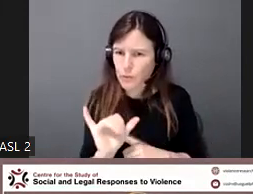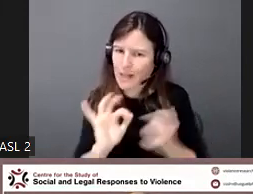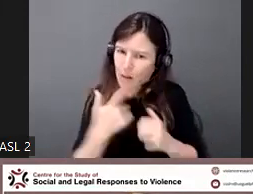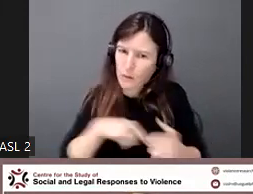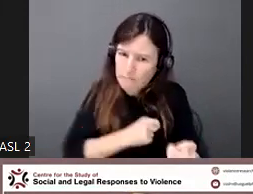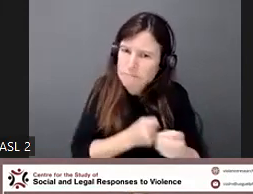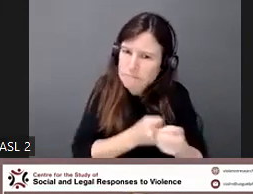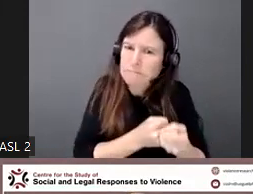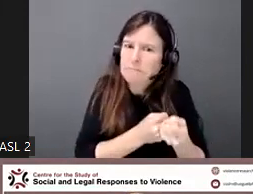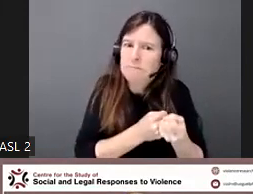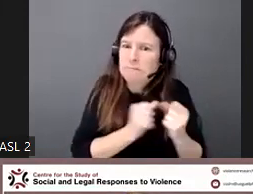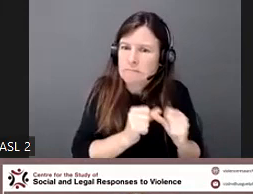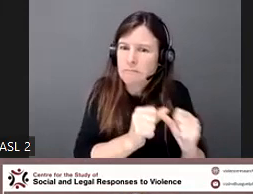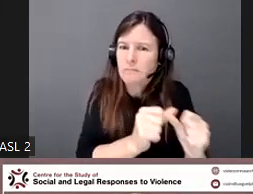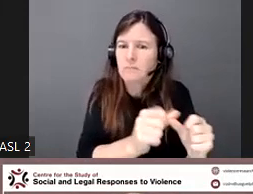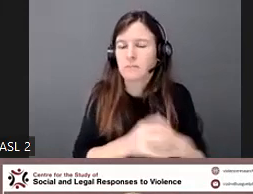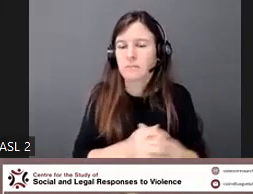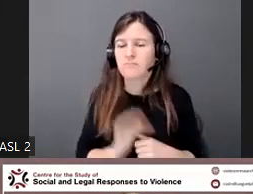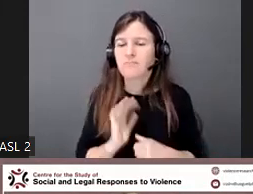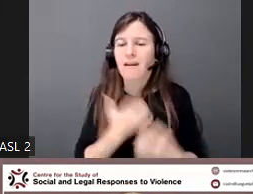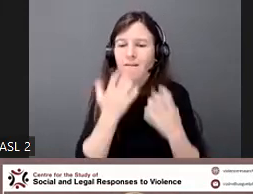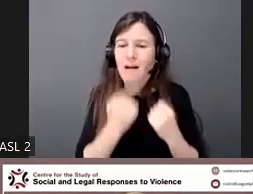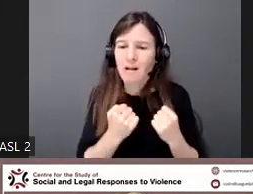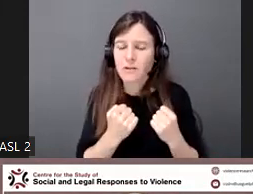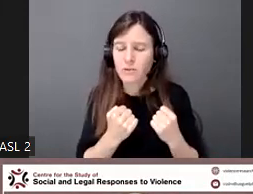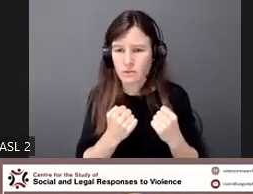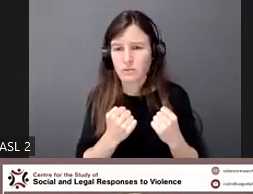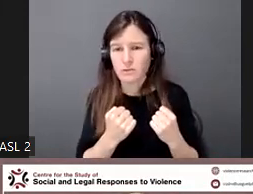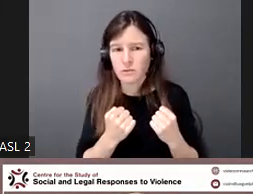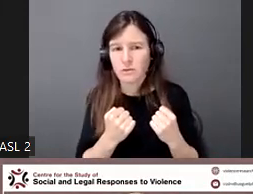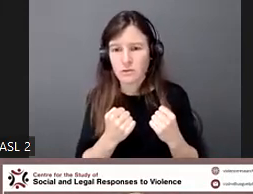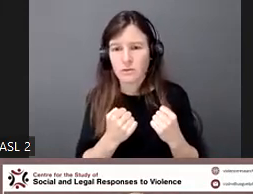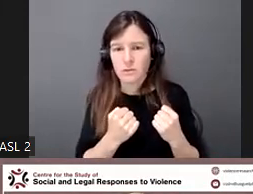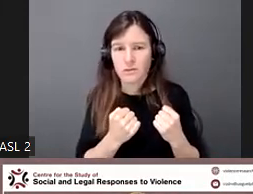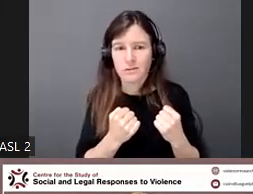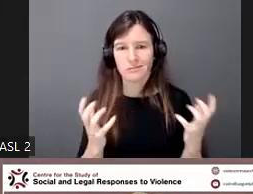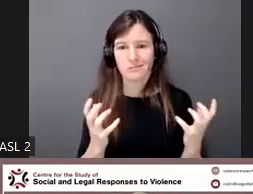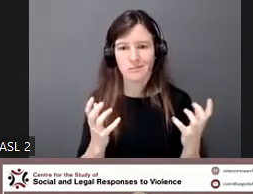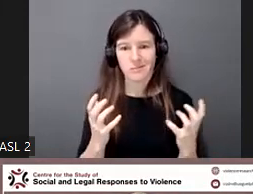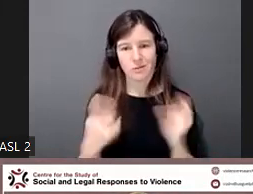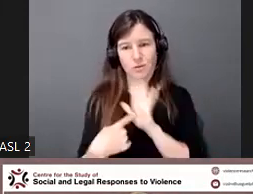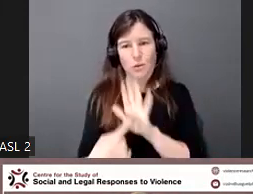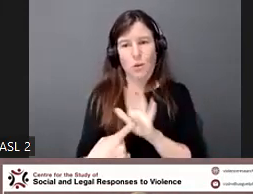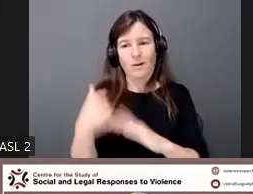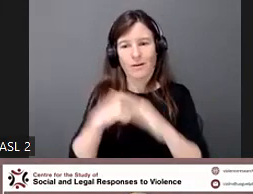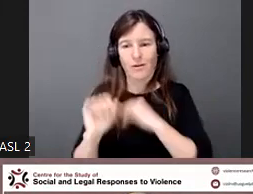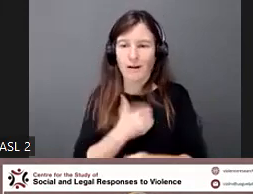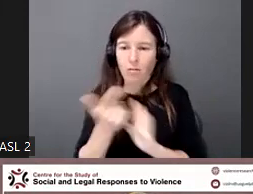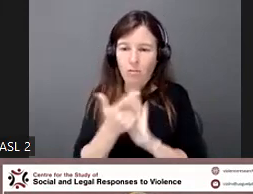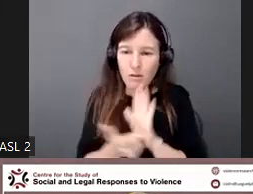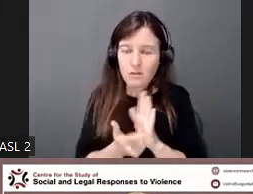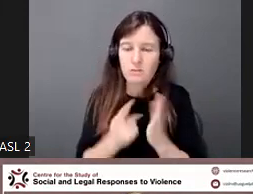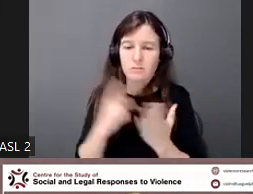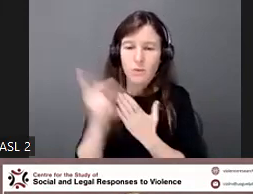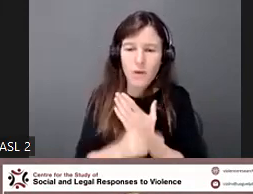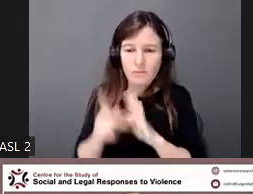These values are represented and reflected back to us by the legislations, policies, and programs that our